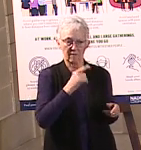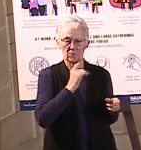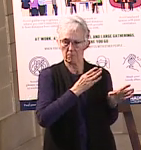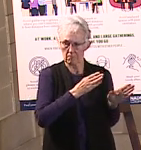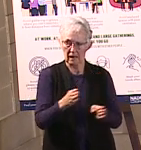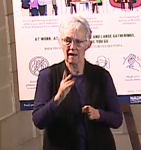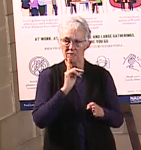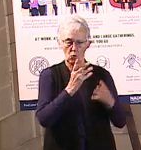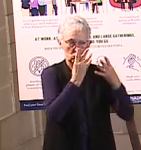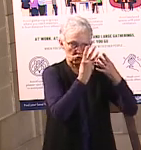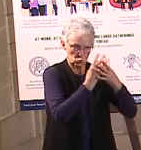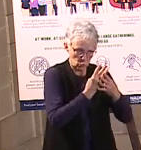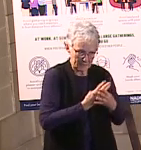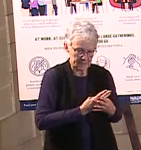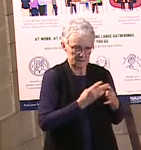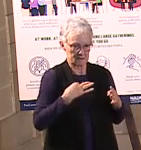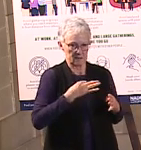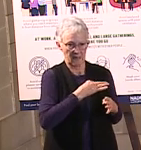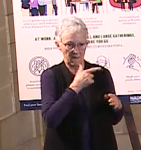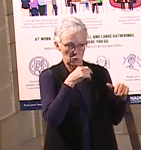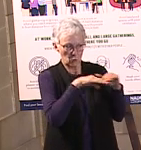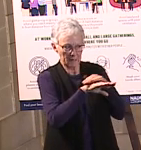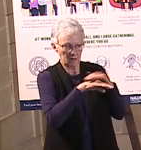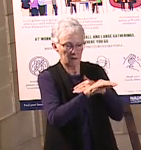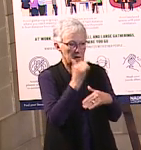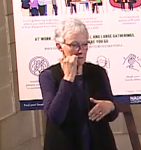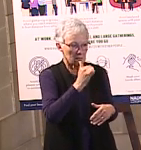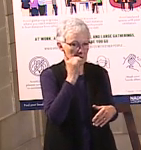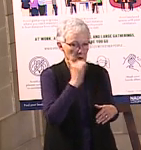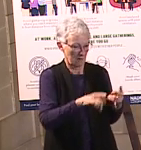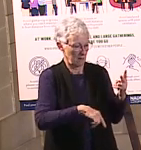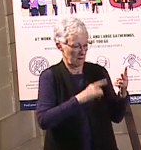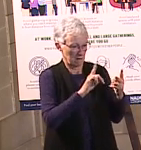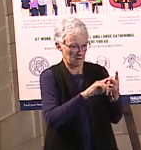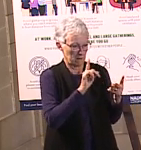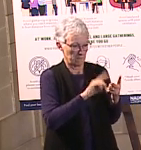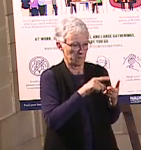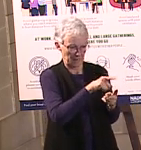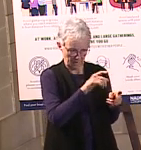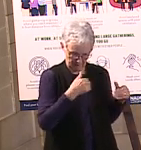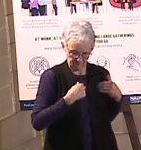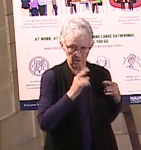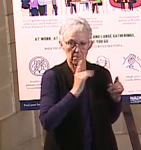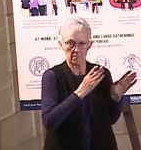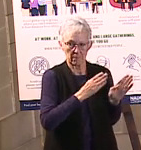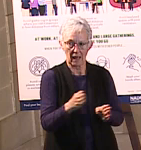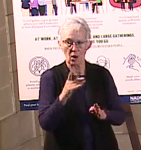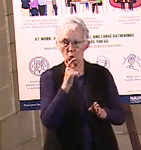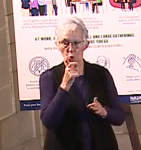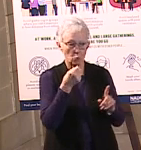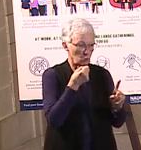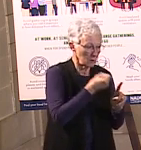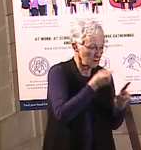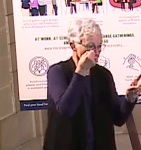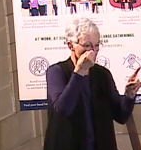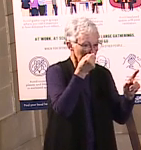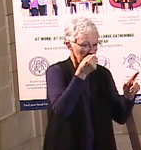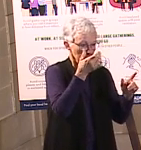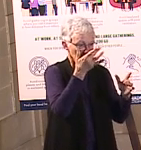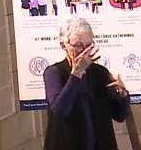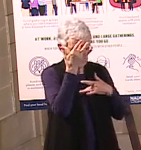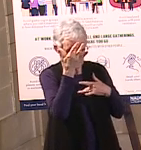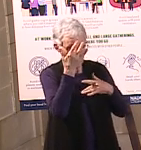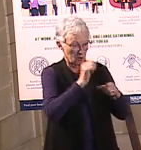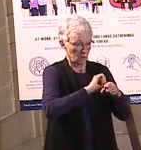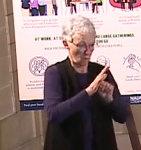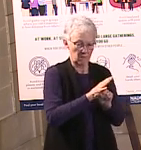staff and all that sort of stuff. So we are already taking the right steps to be able to help protect our inmates and protect the public safety. And